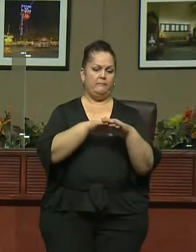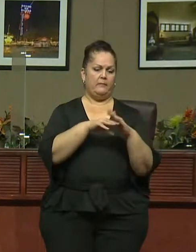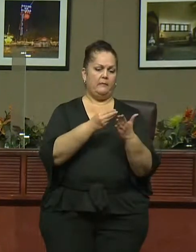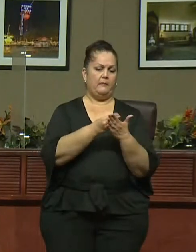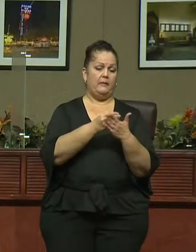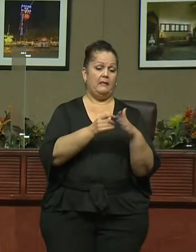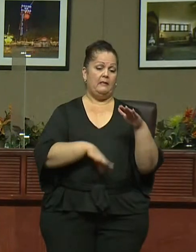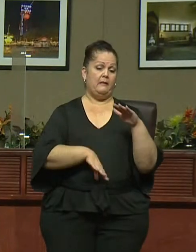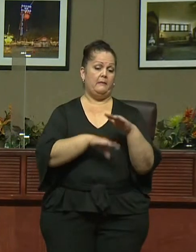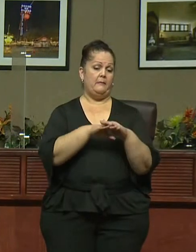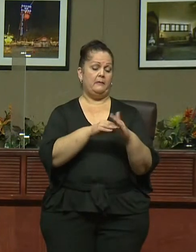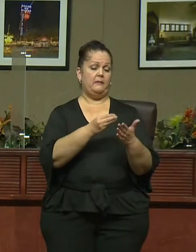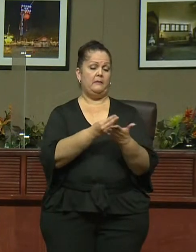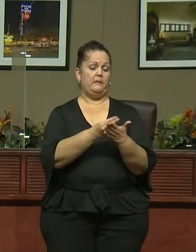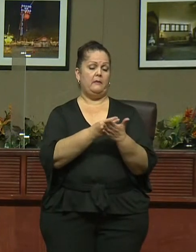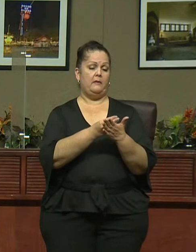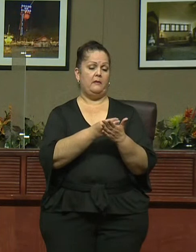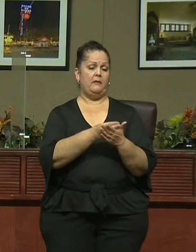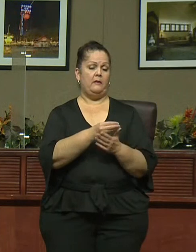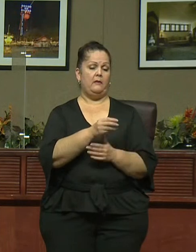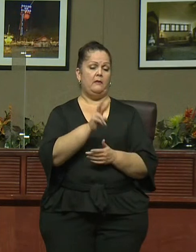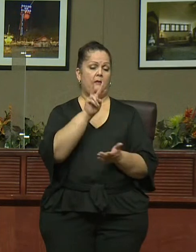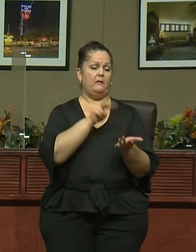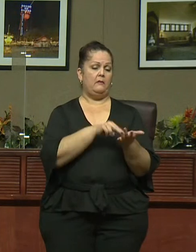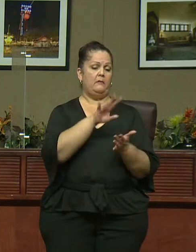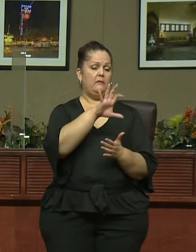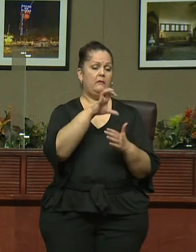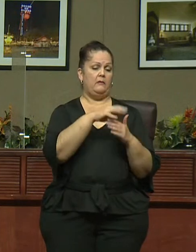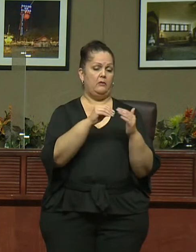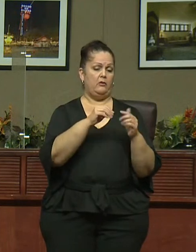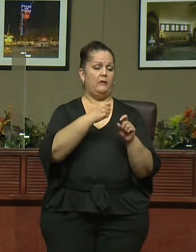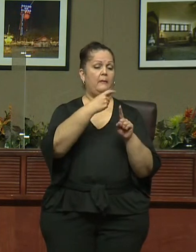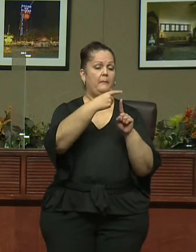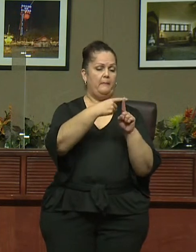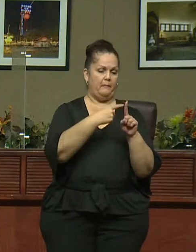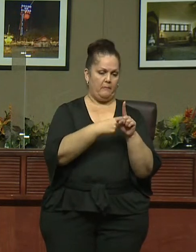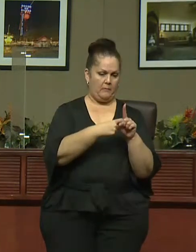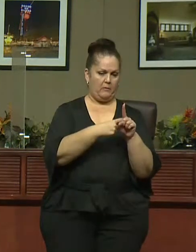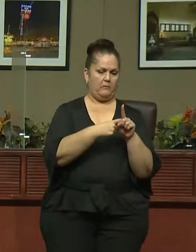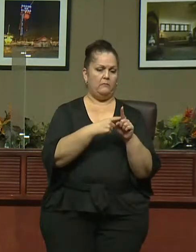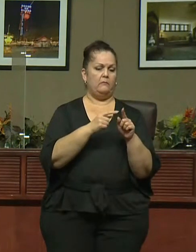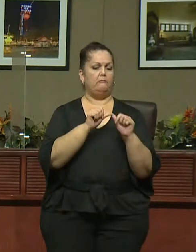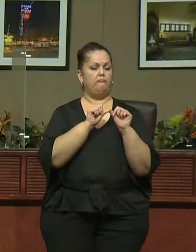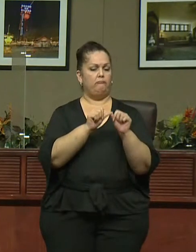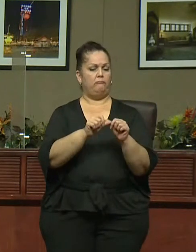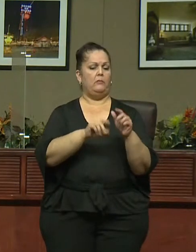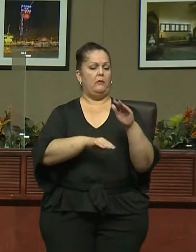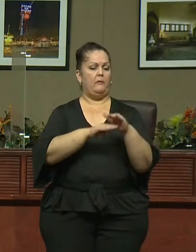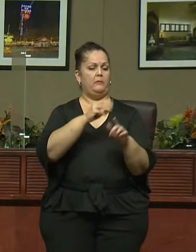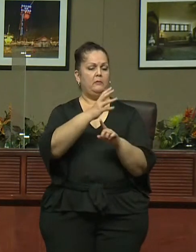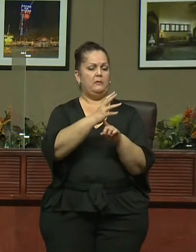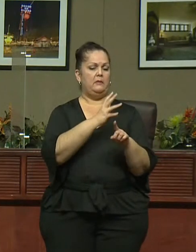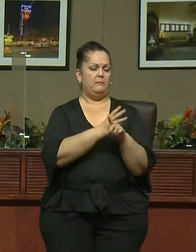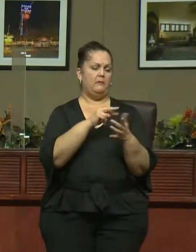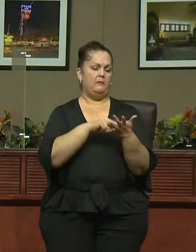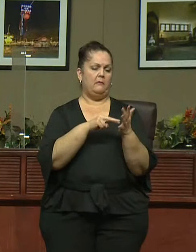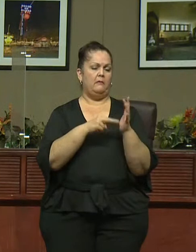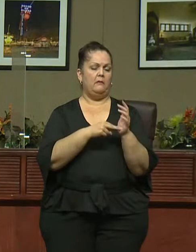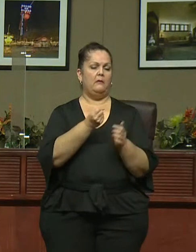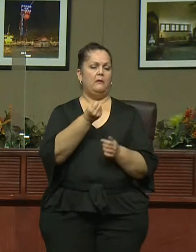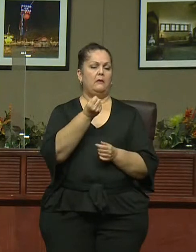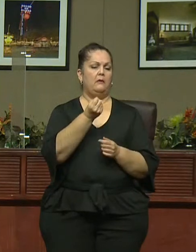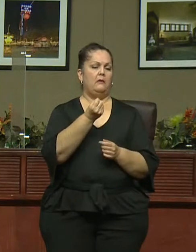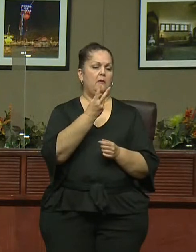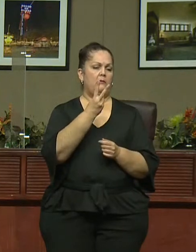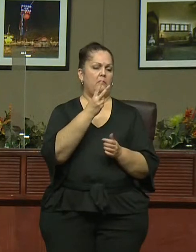maximum amount is $2,500 per month for up to 6 months. So that'd be $12,500